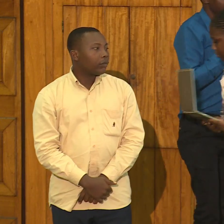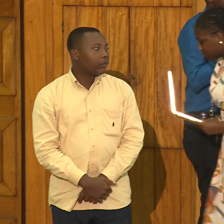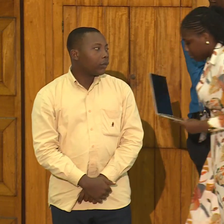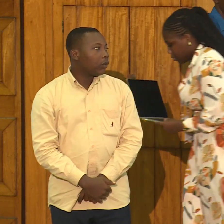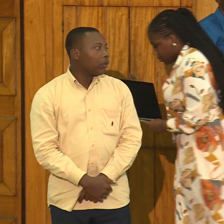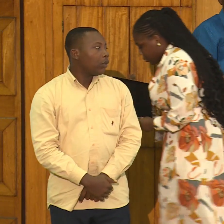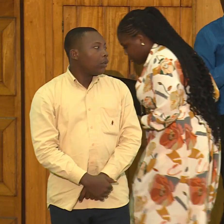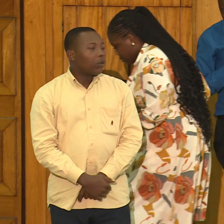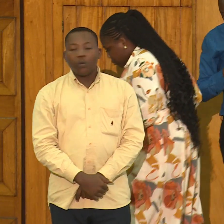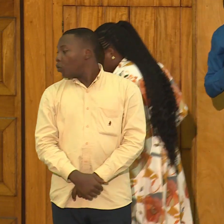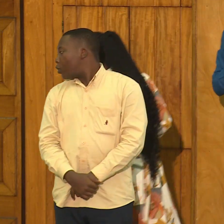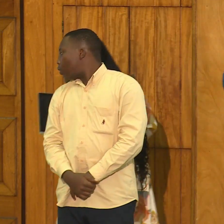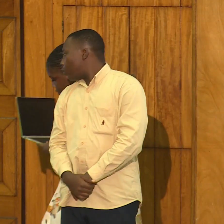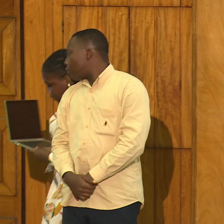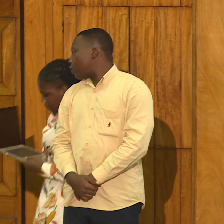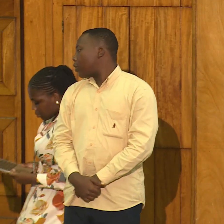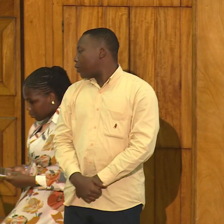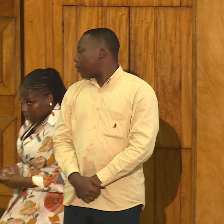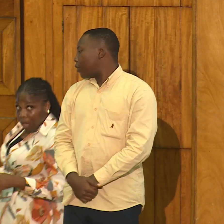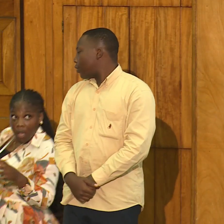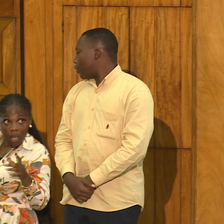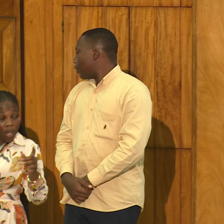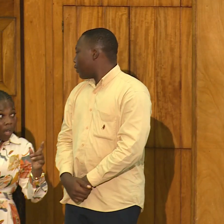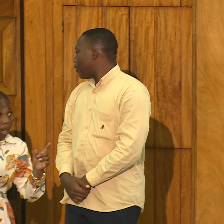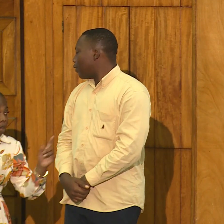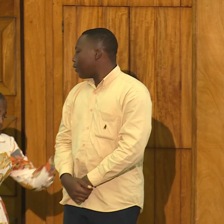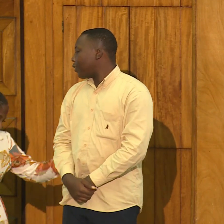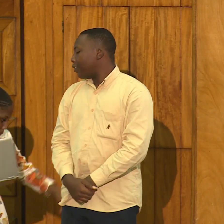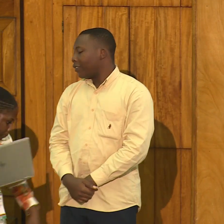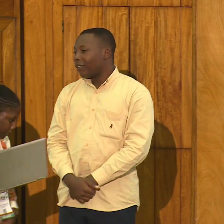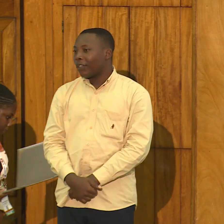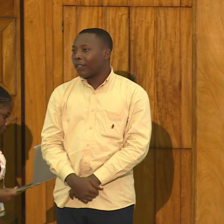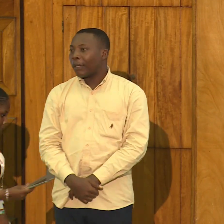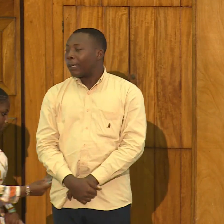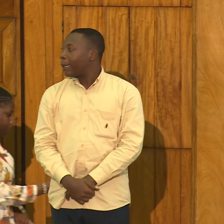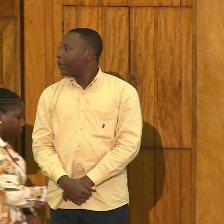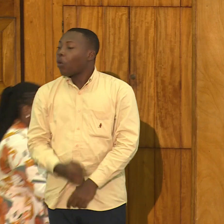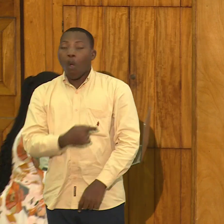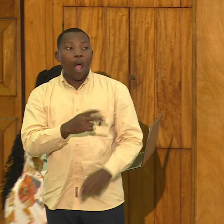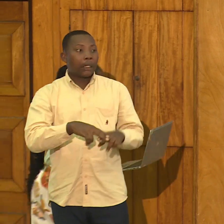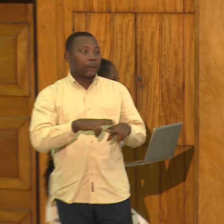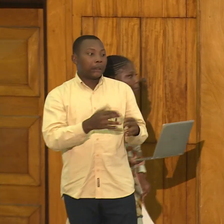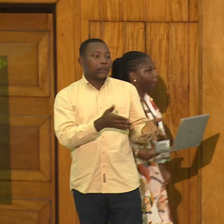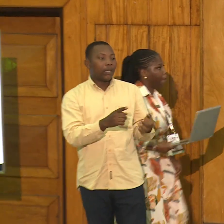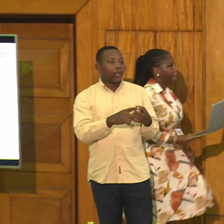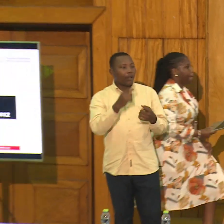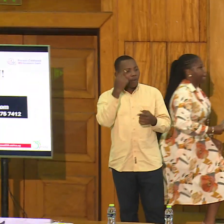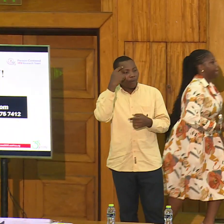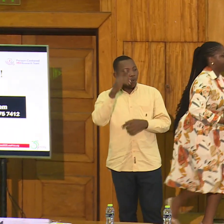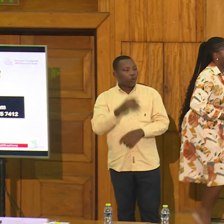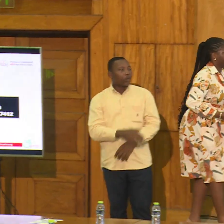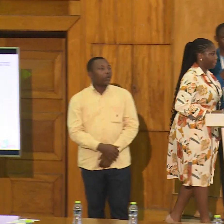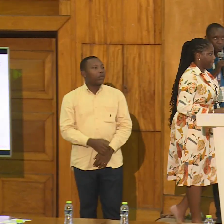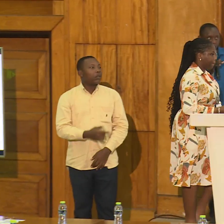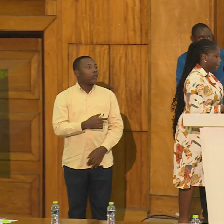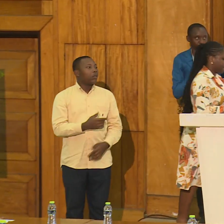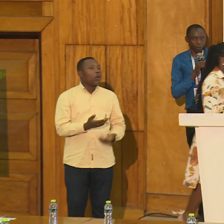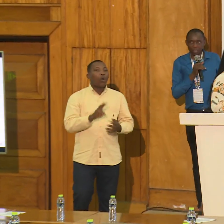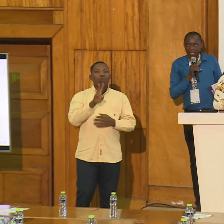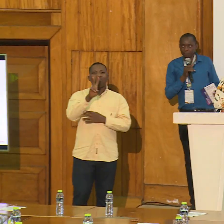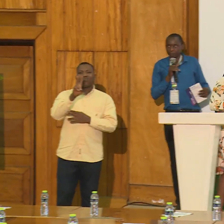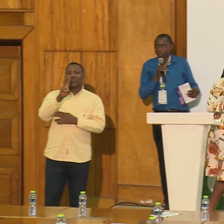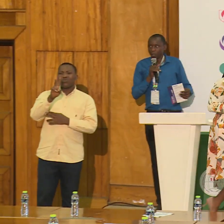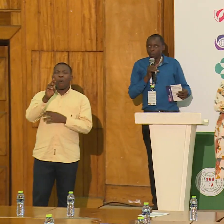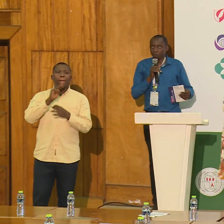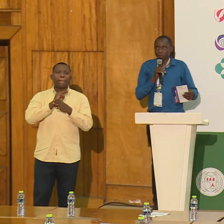Okay, thank you very much, Lydia. You can sit here for, I think I'll request 2 minutes of